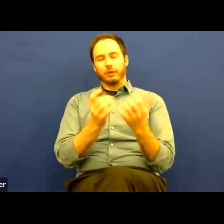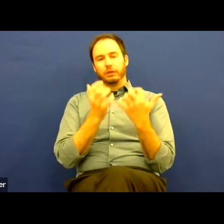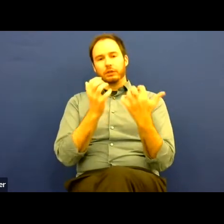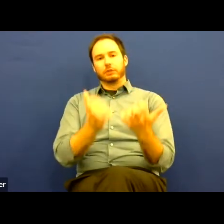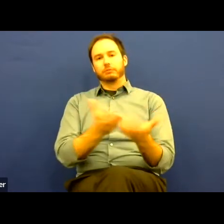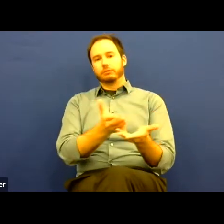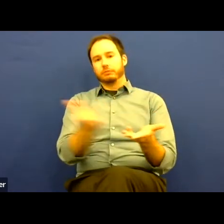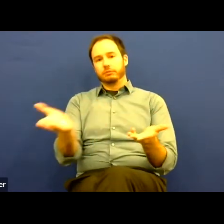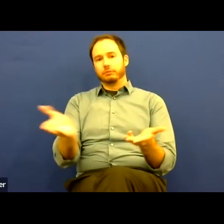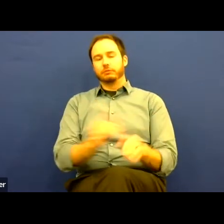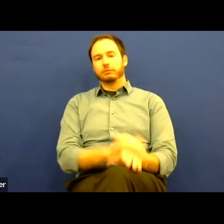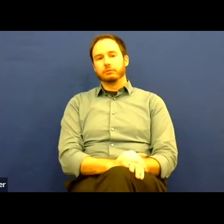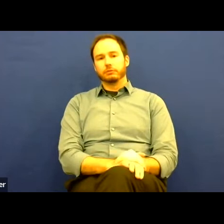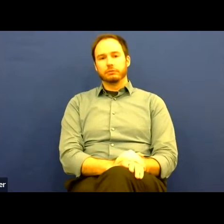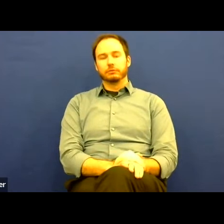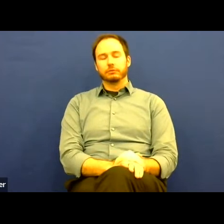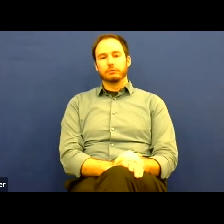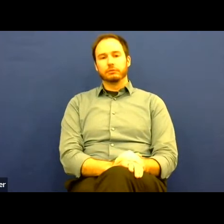public?